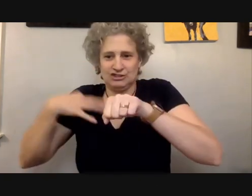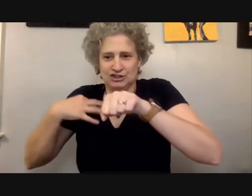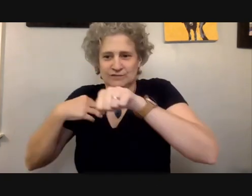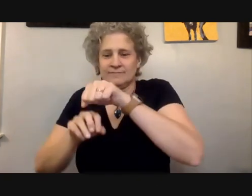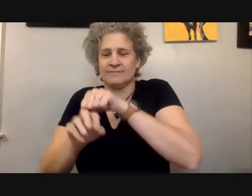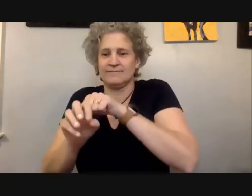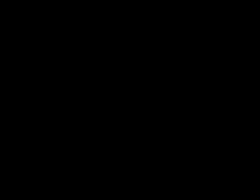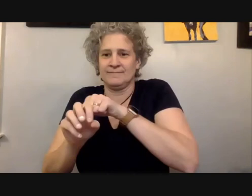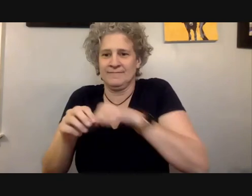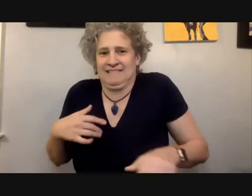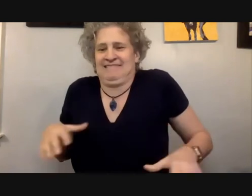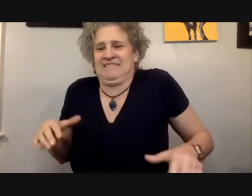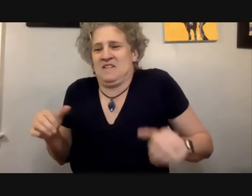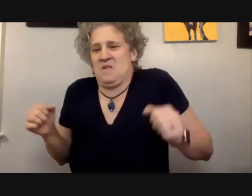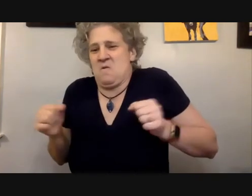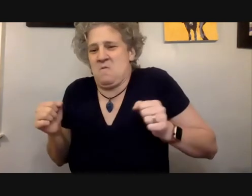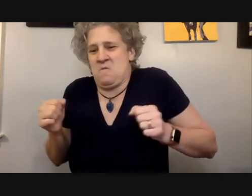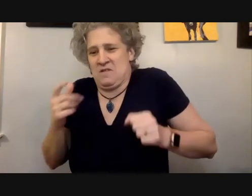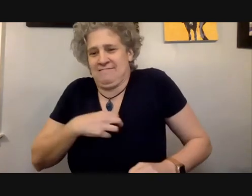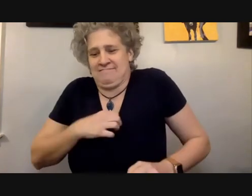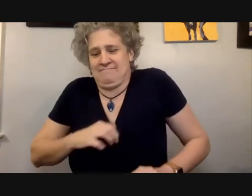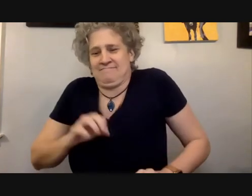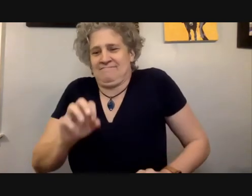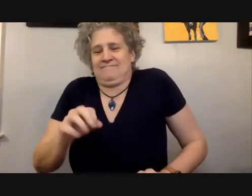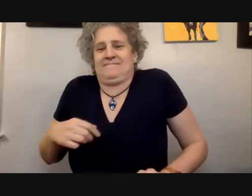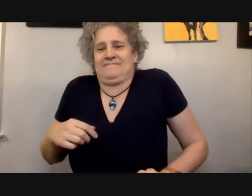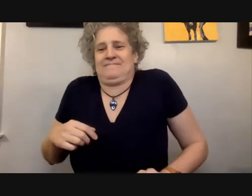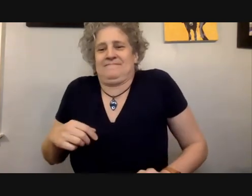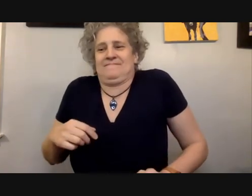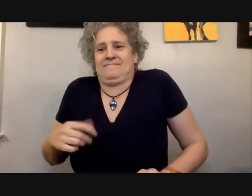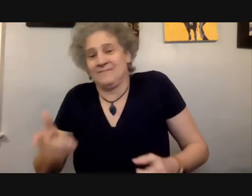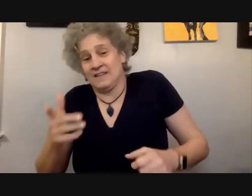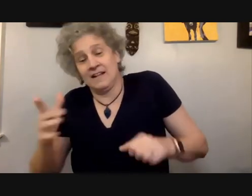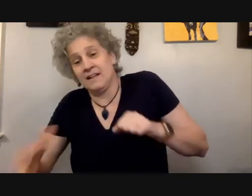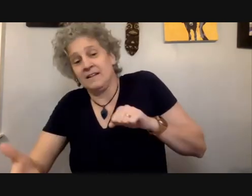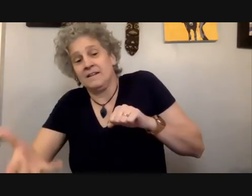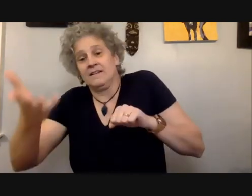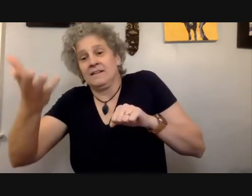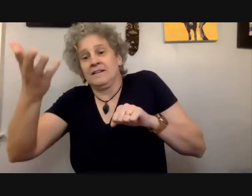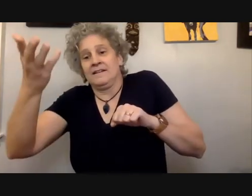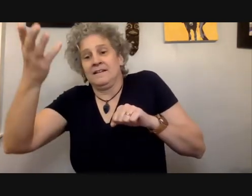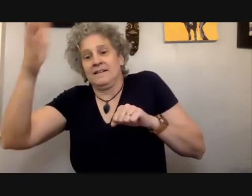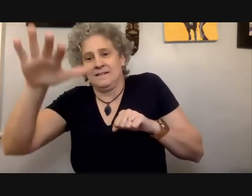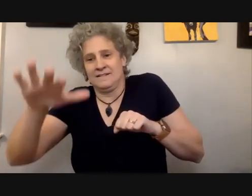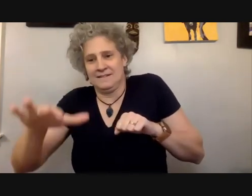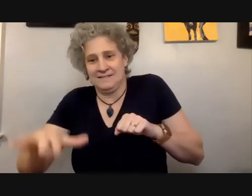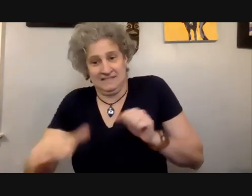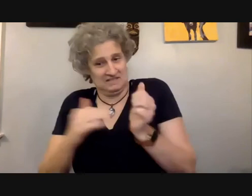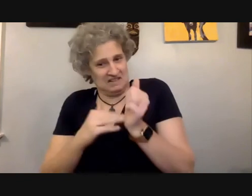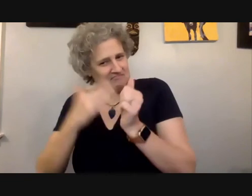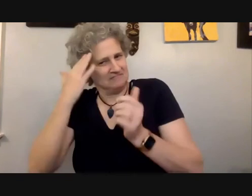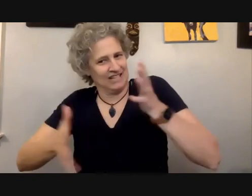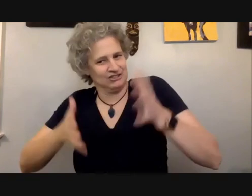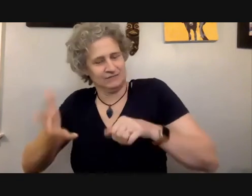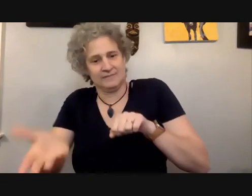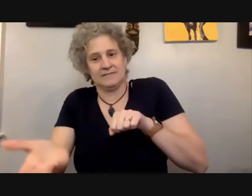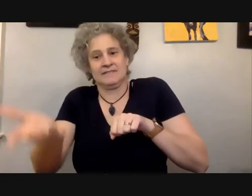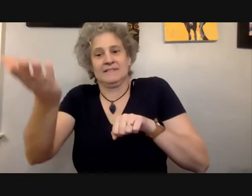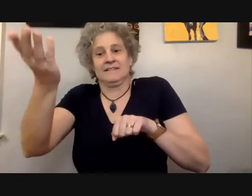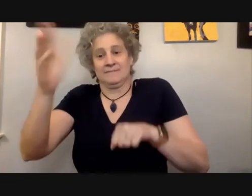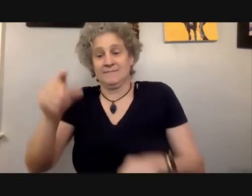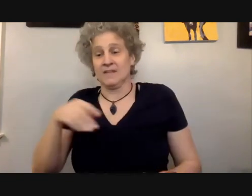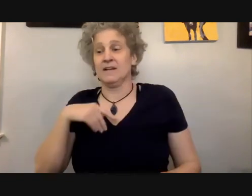Another very typical part of the exam is they use that very cold stethoscope and they ask you to breathe in and